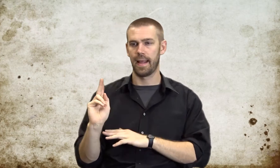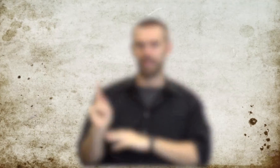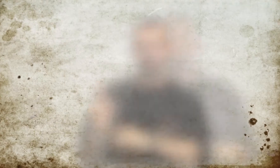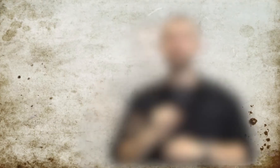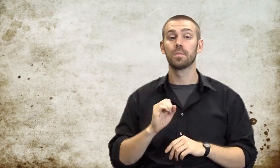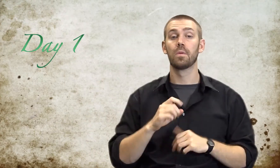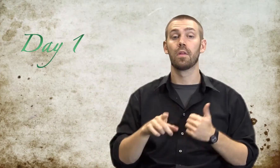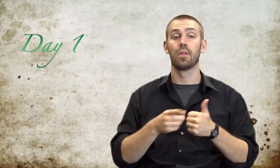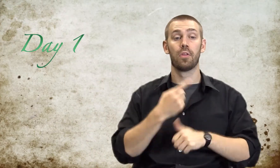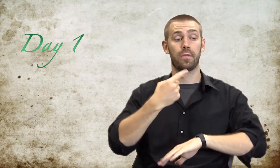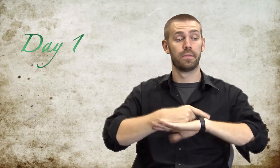Fahrenheit, Celsius, and Kelvin.